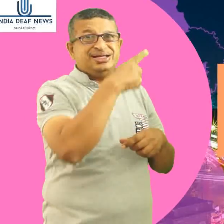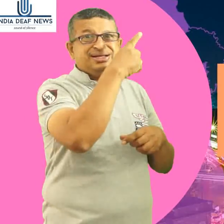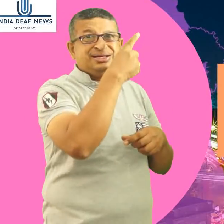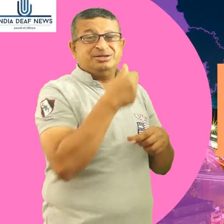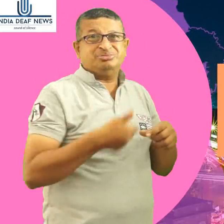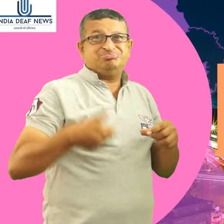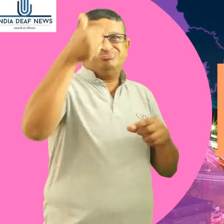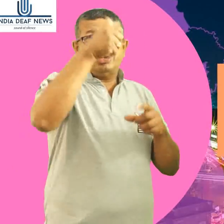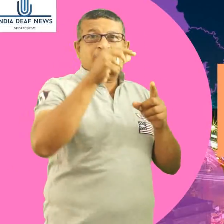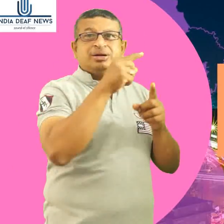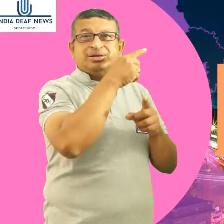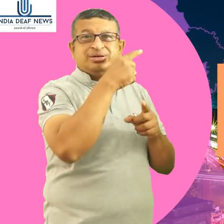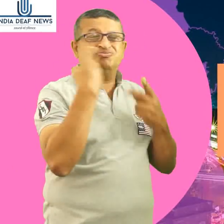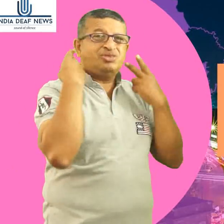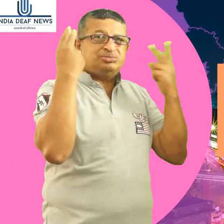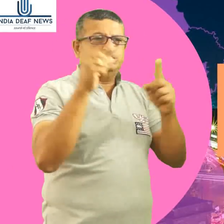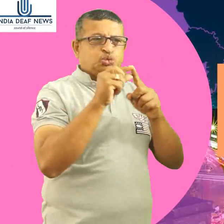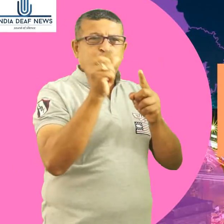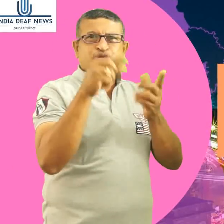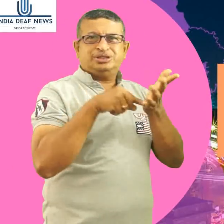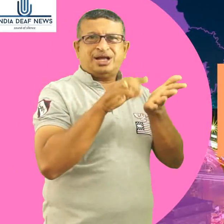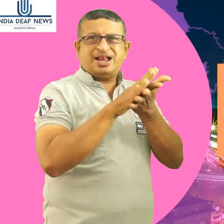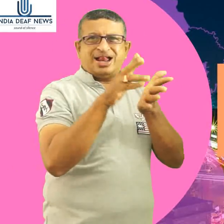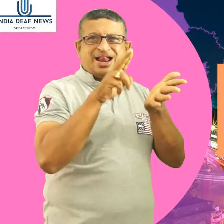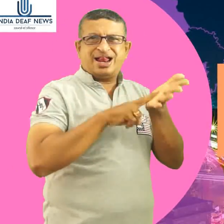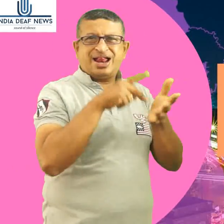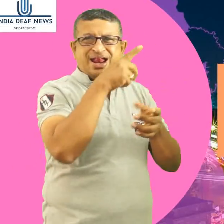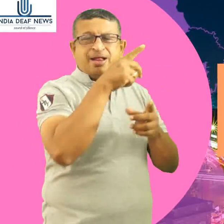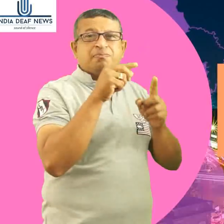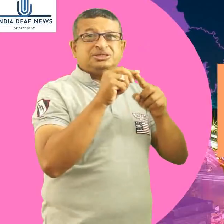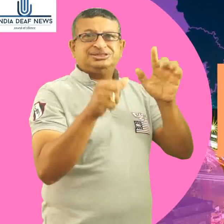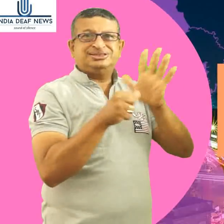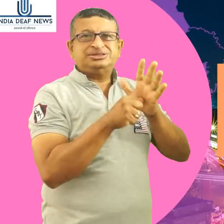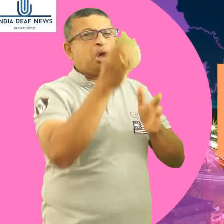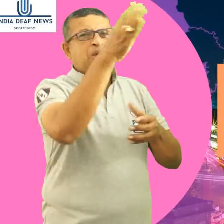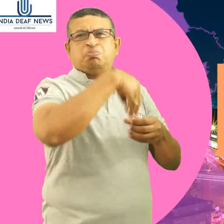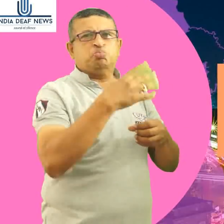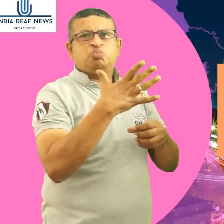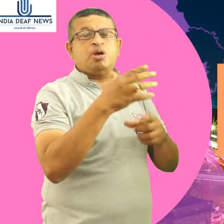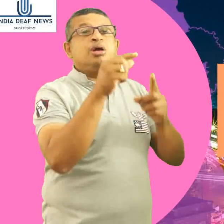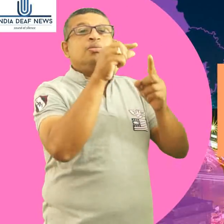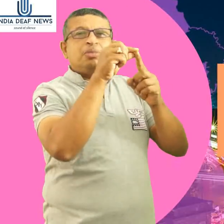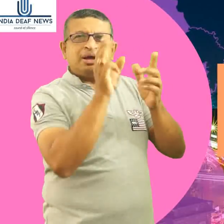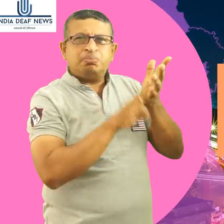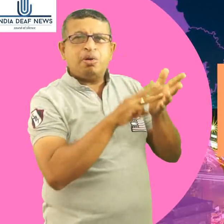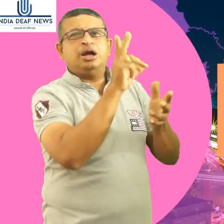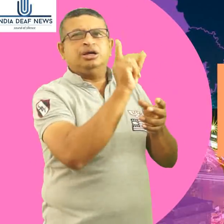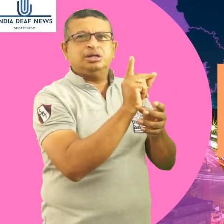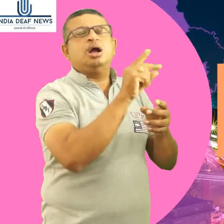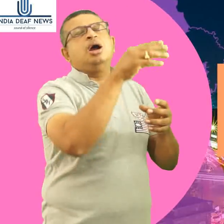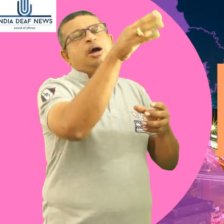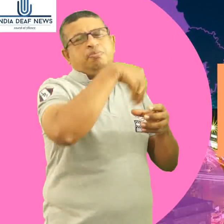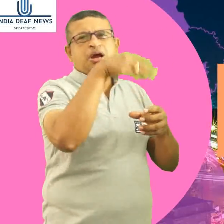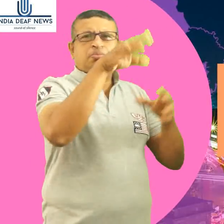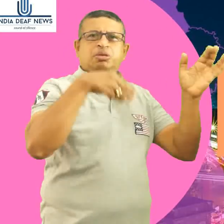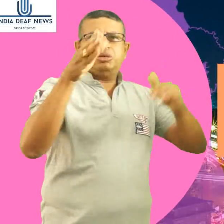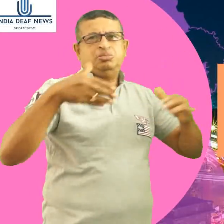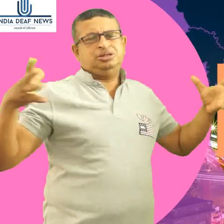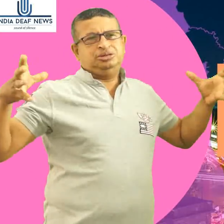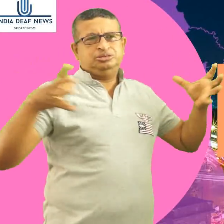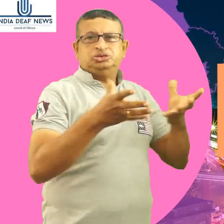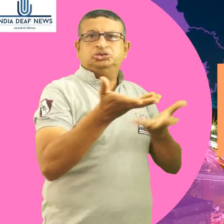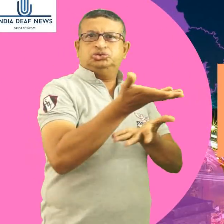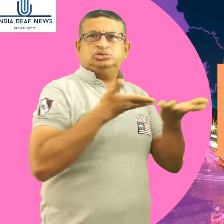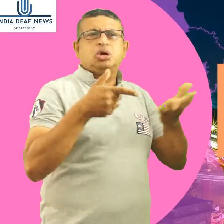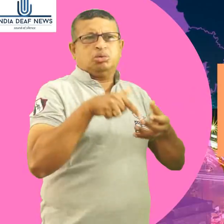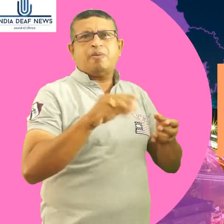China, Kyrgyzstan, Tajikistan, Kazakhstan, Uzbekistan will attend the meeting, but PM Narendra Modi will